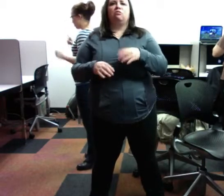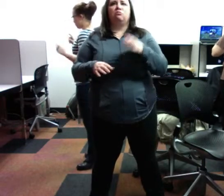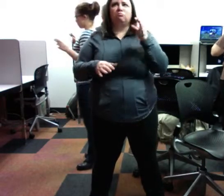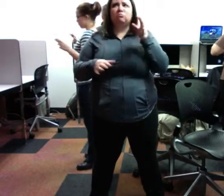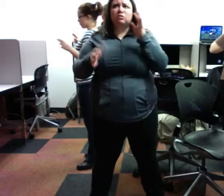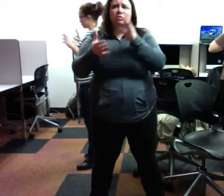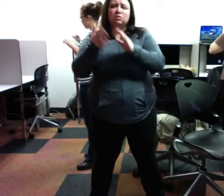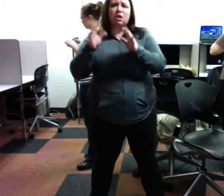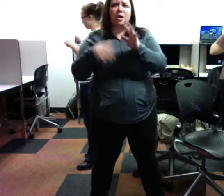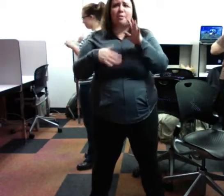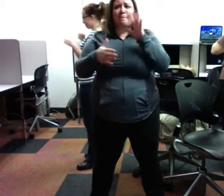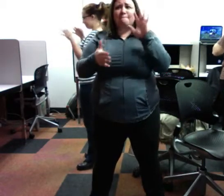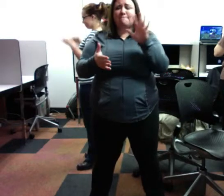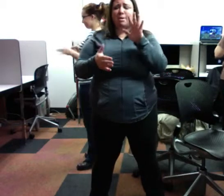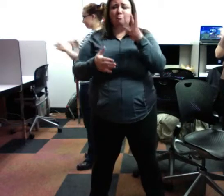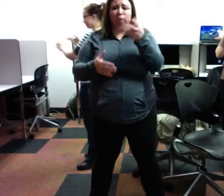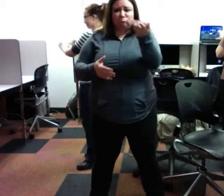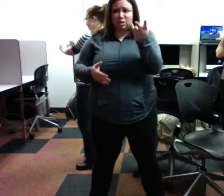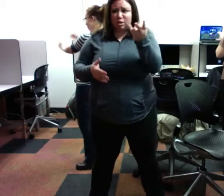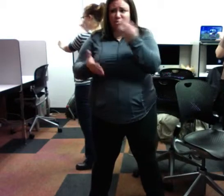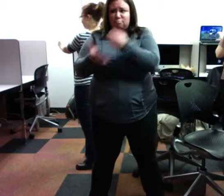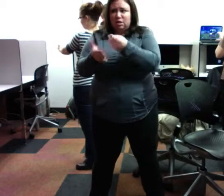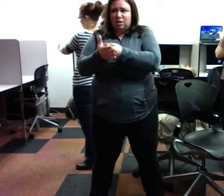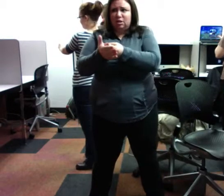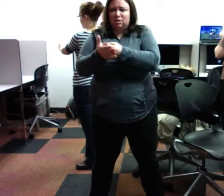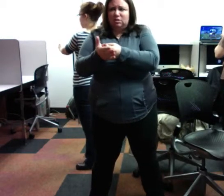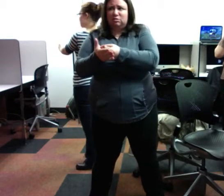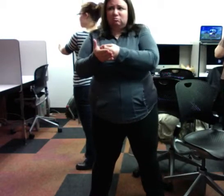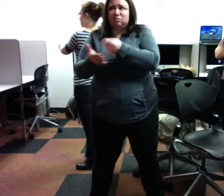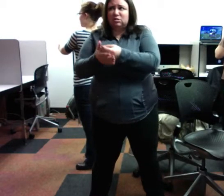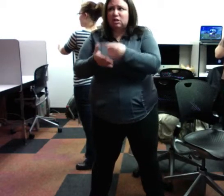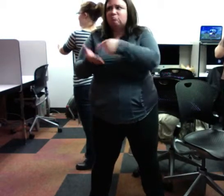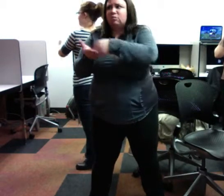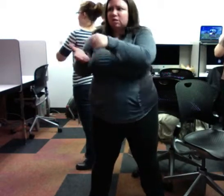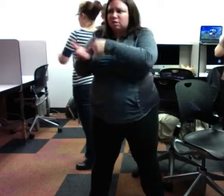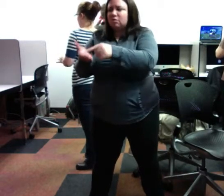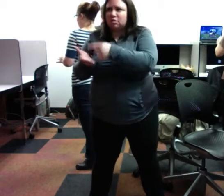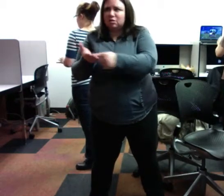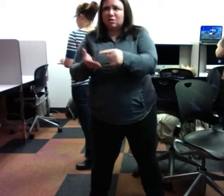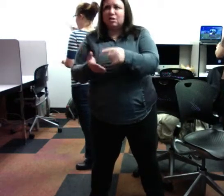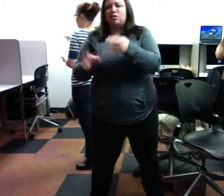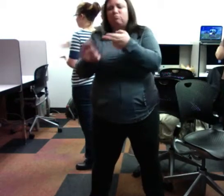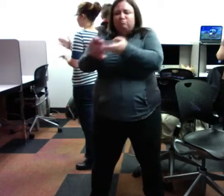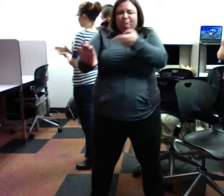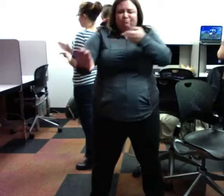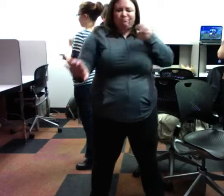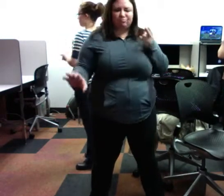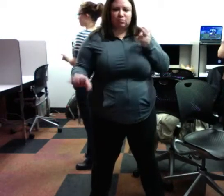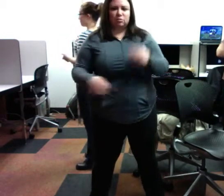that it would all work out okay. It was pretty scary at the time, but looking back, it was one of the best decisions I ever